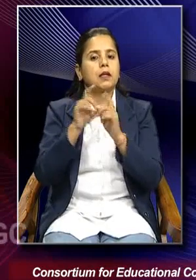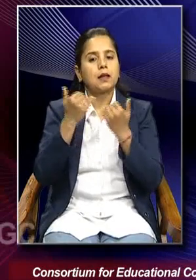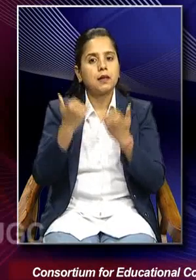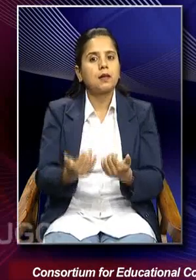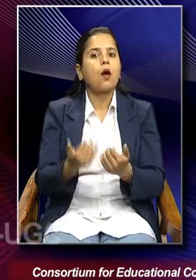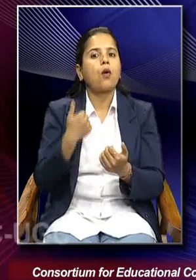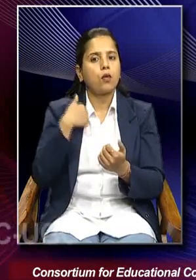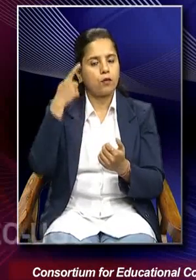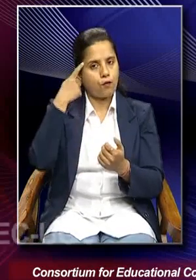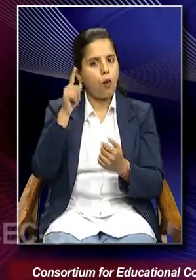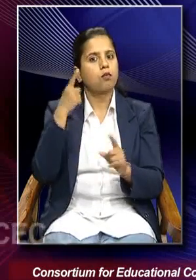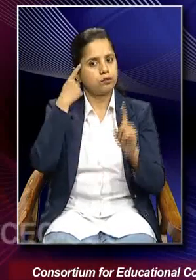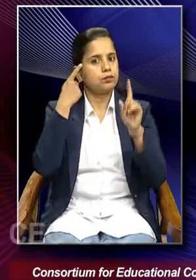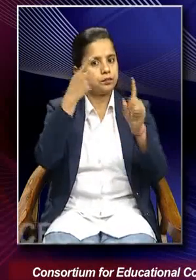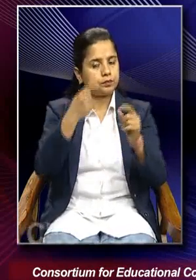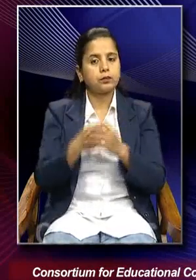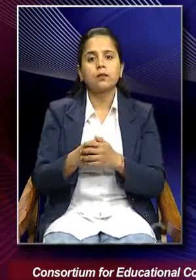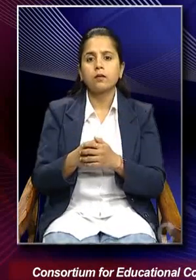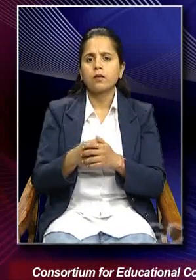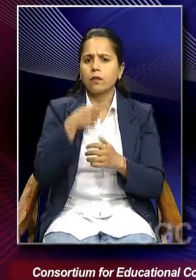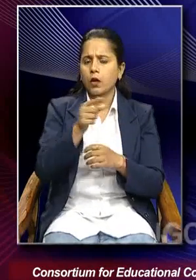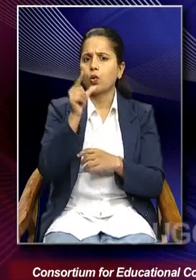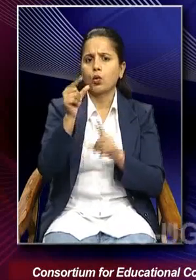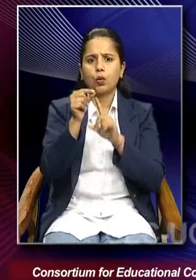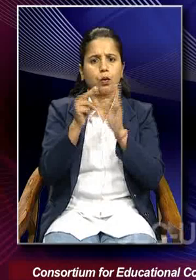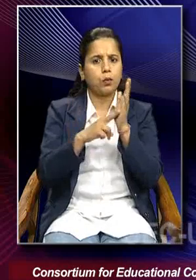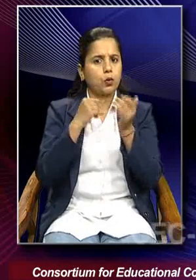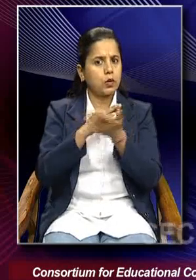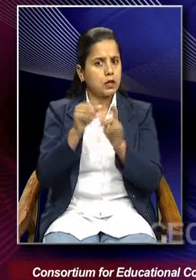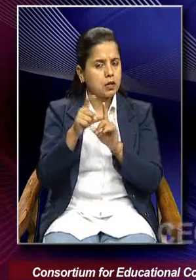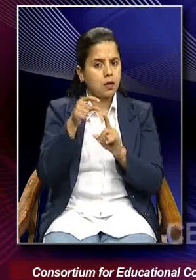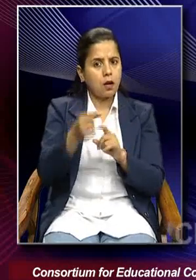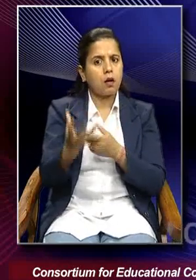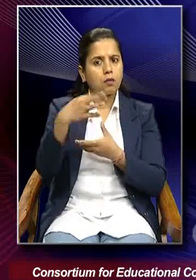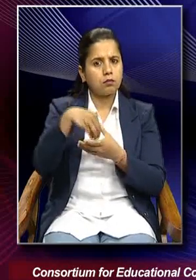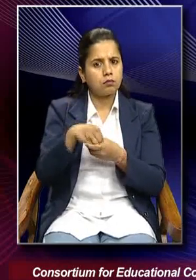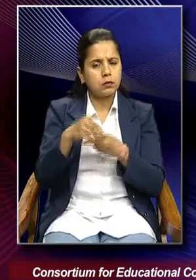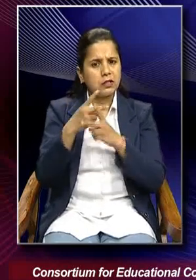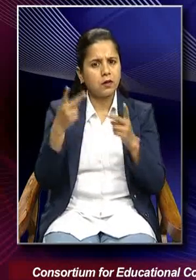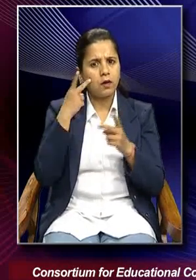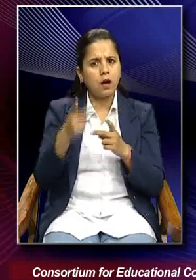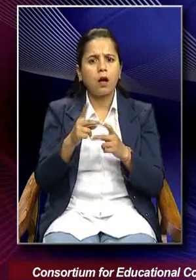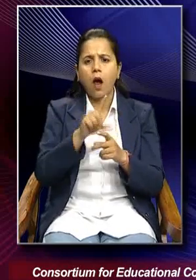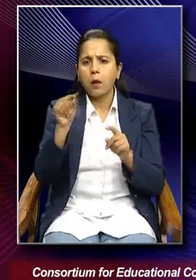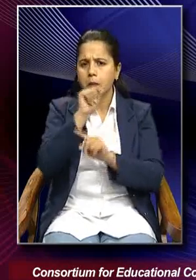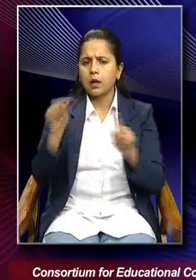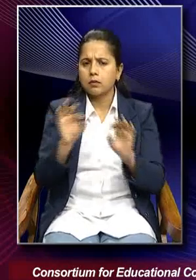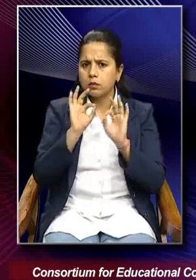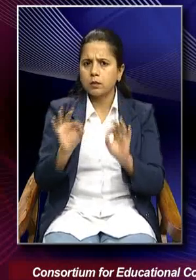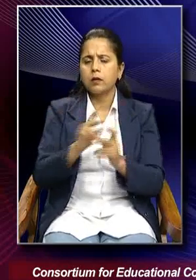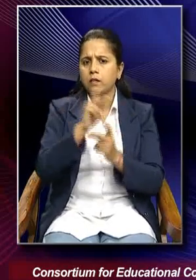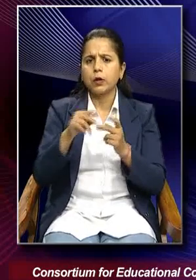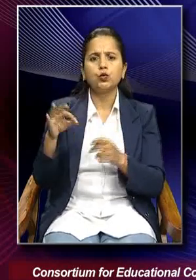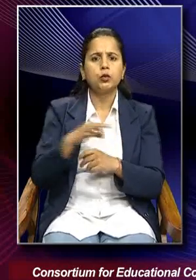purpose. That it is the Upanishads which are dwelling profoundly in spiritual and